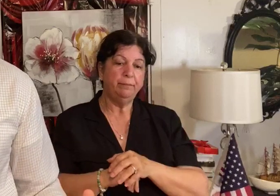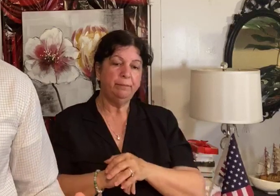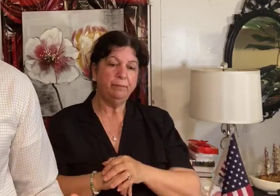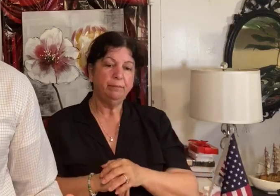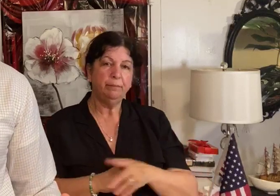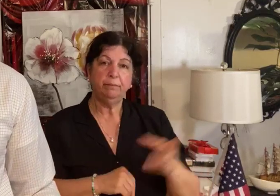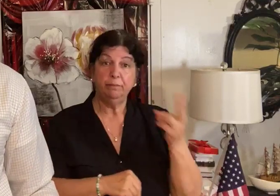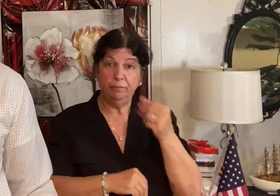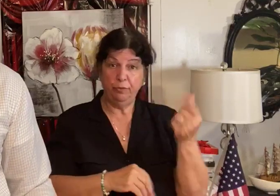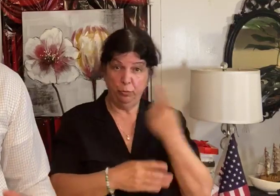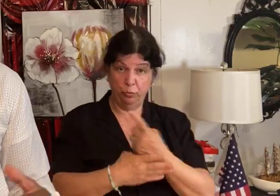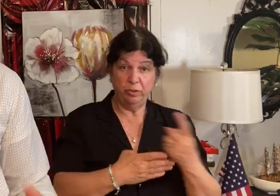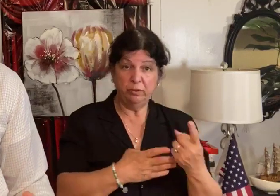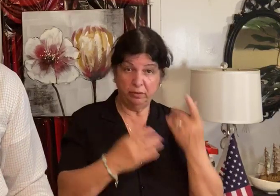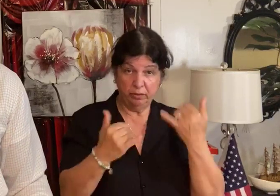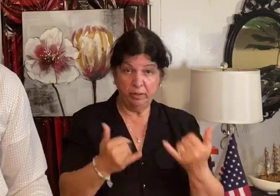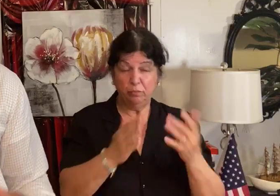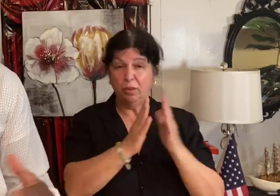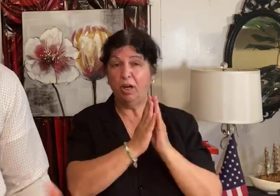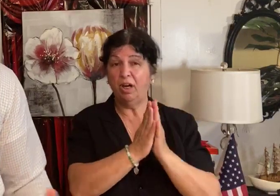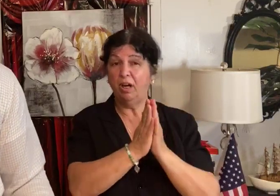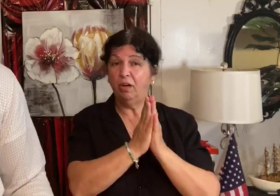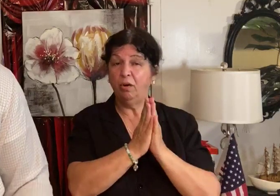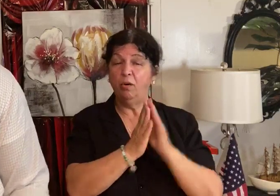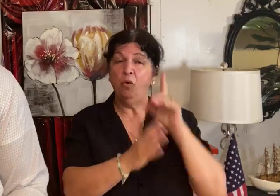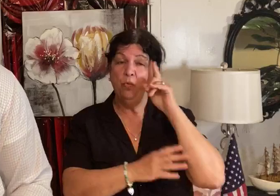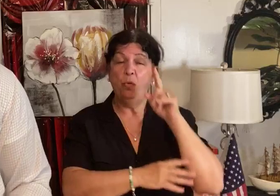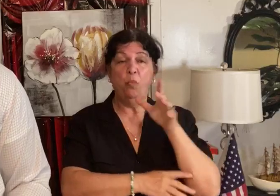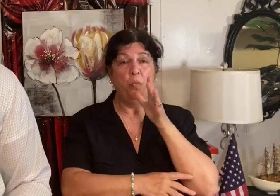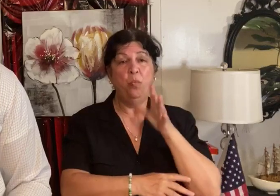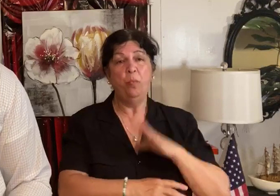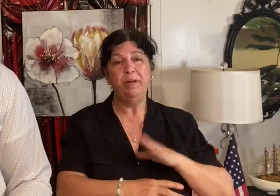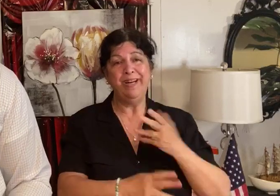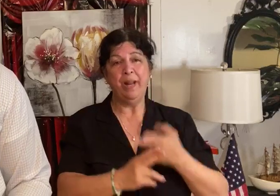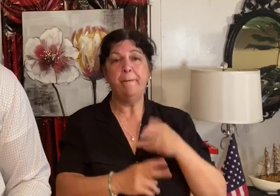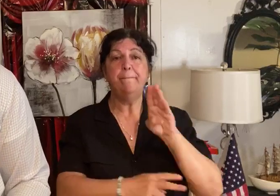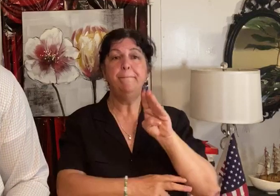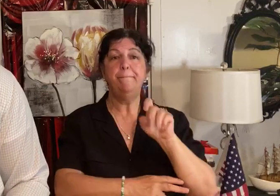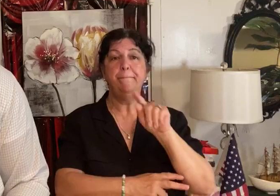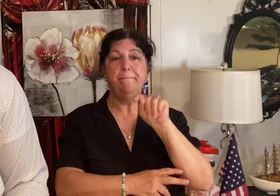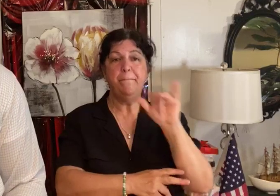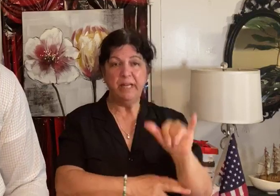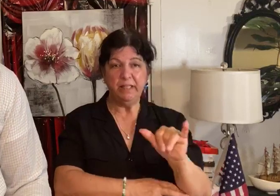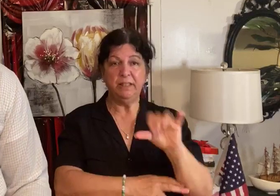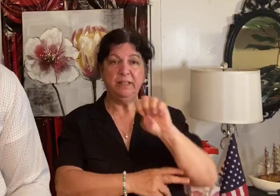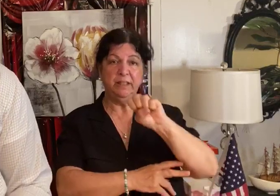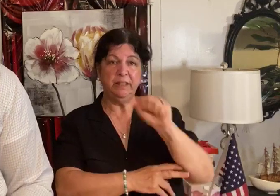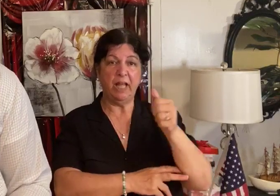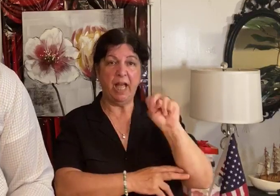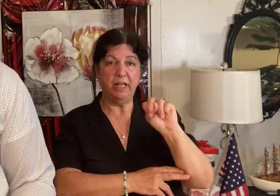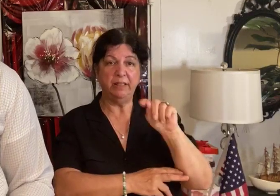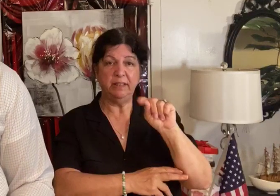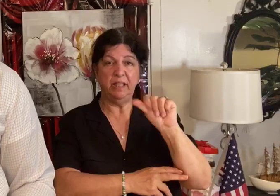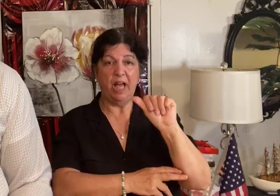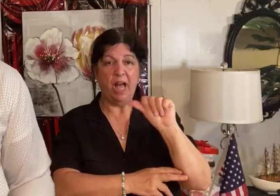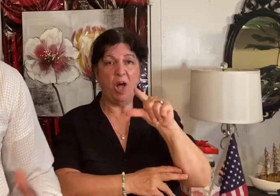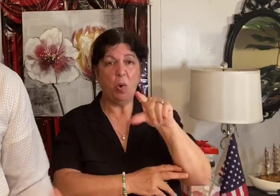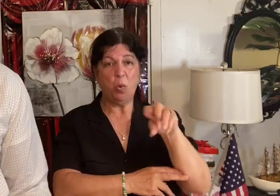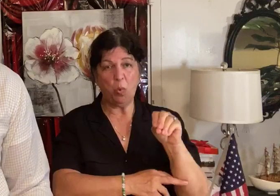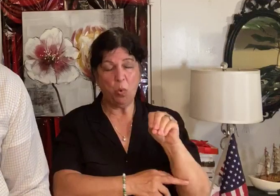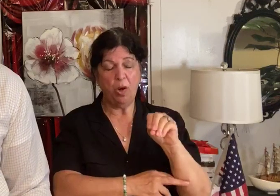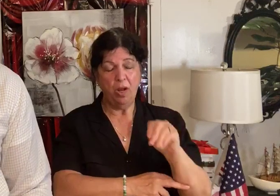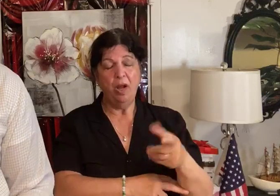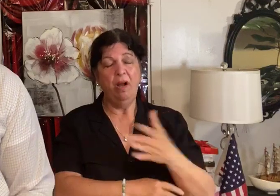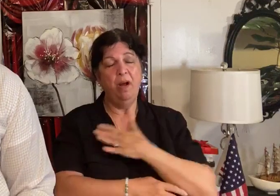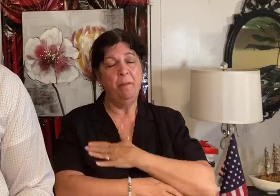For a couple weeks now, we've been praying for Betty Santiago, and that's Pedro Santiago's sister. And I'm pleased